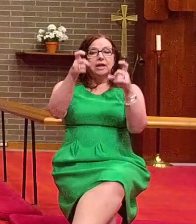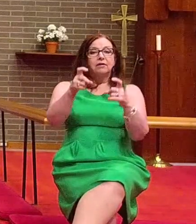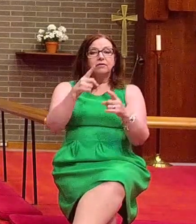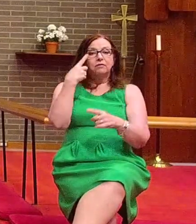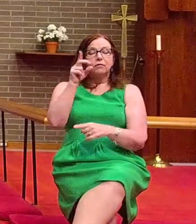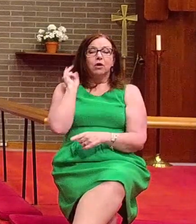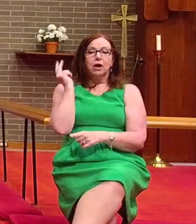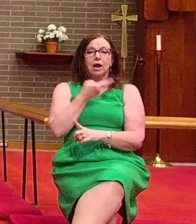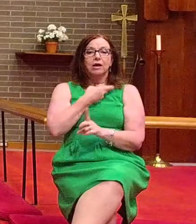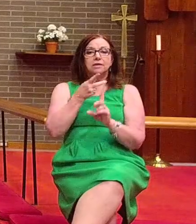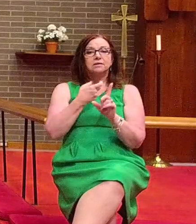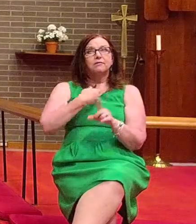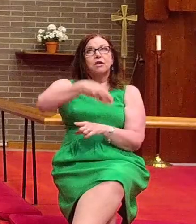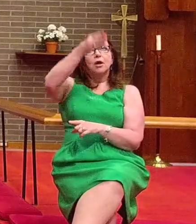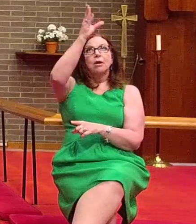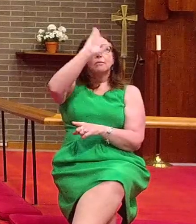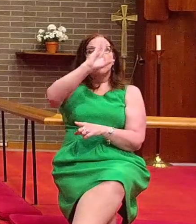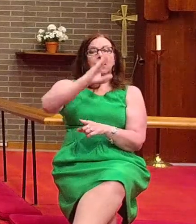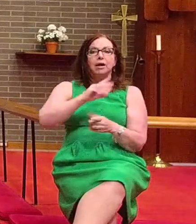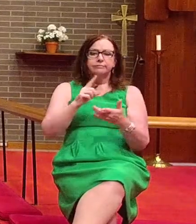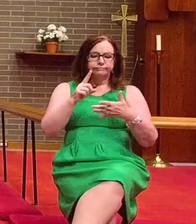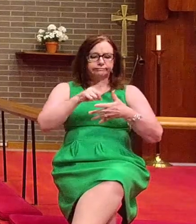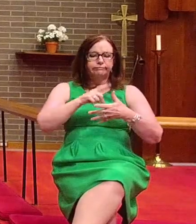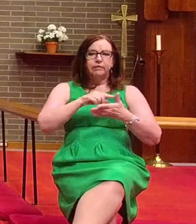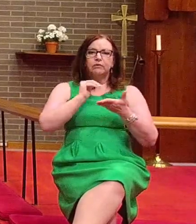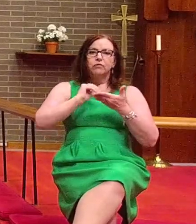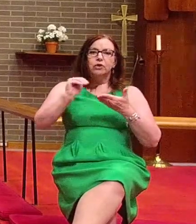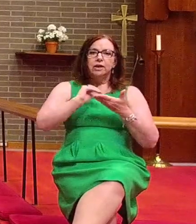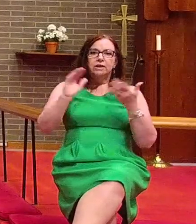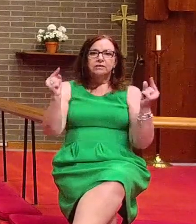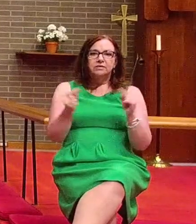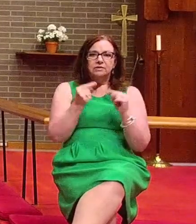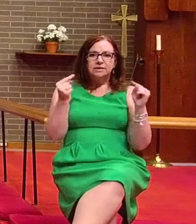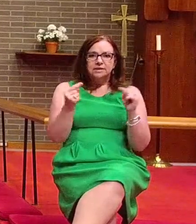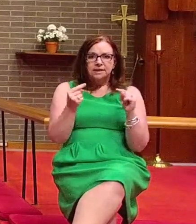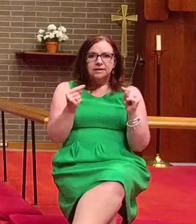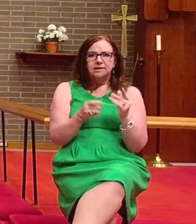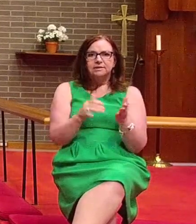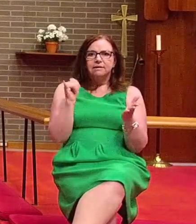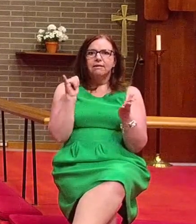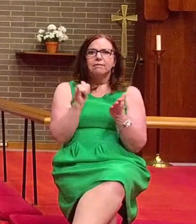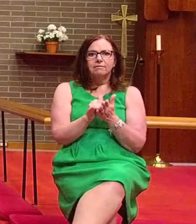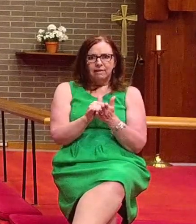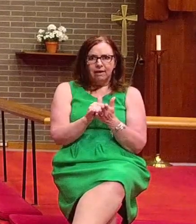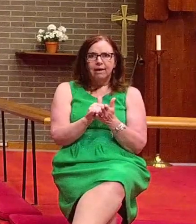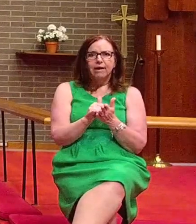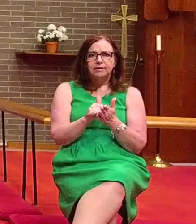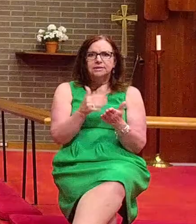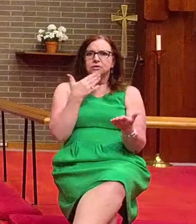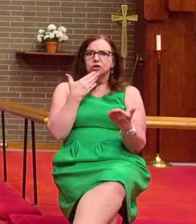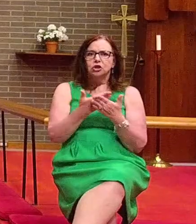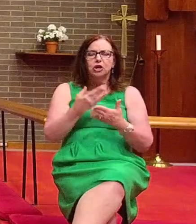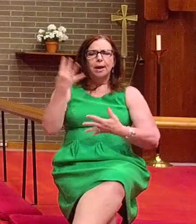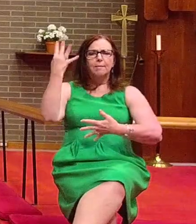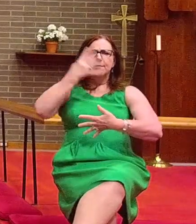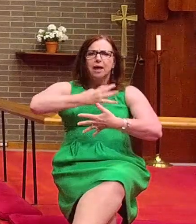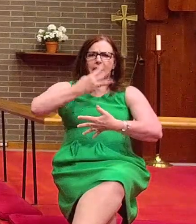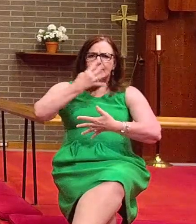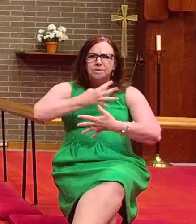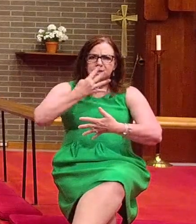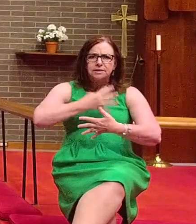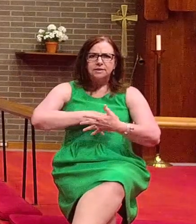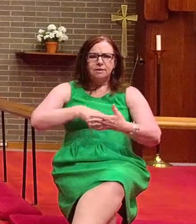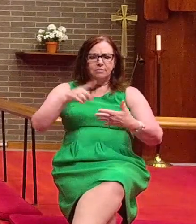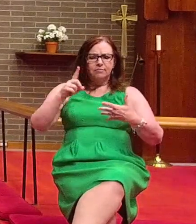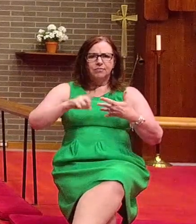God. The forgiveness of sins is the goods. Baptism is